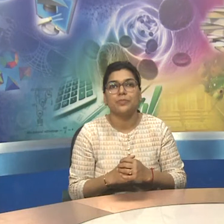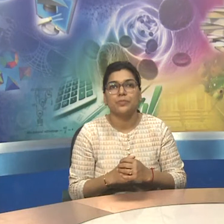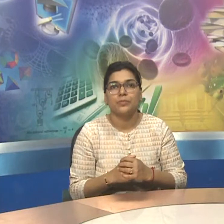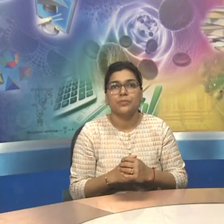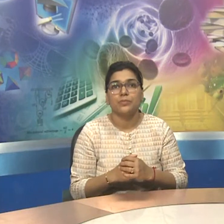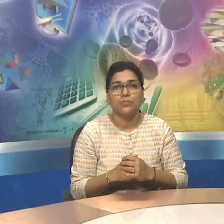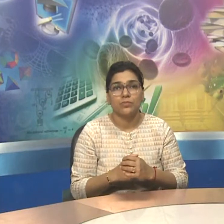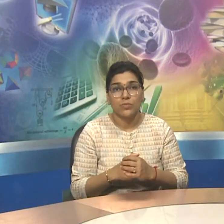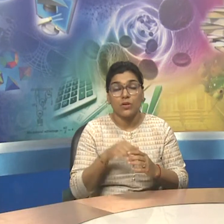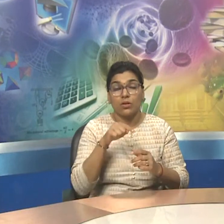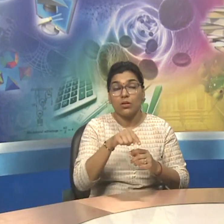Political science.